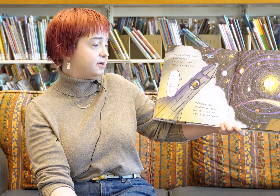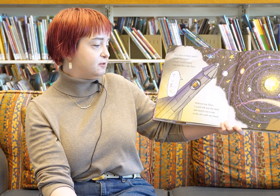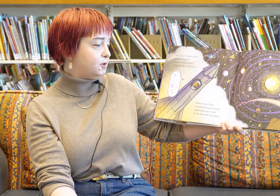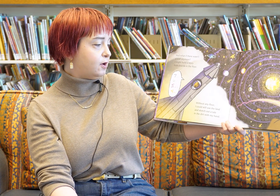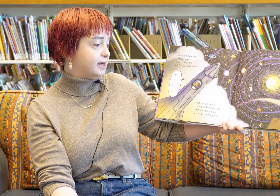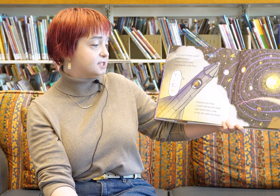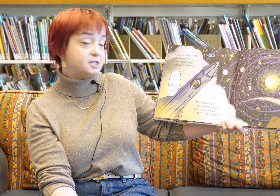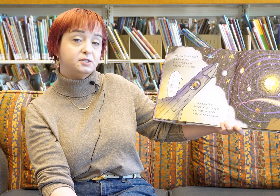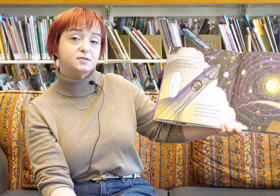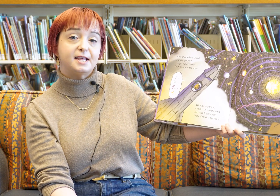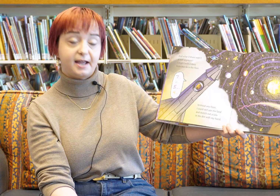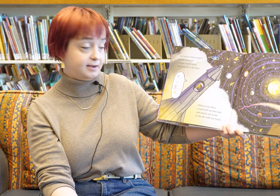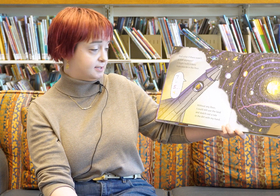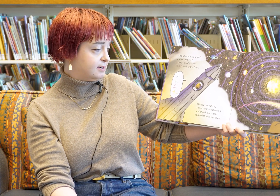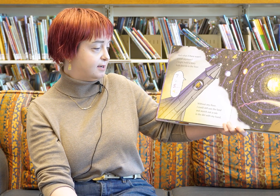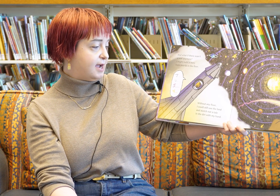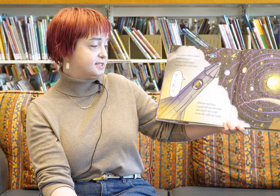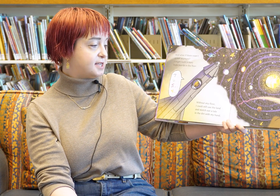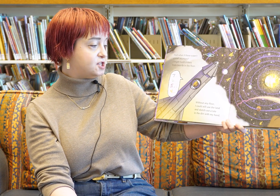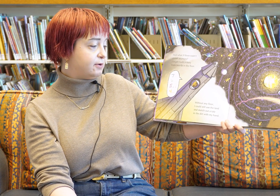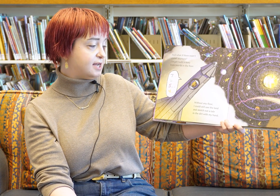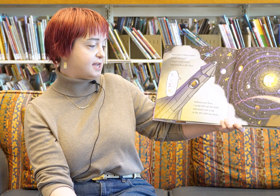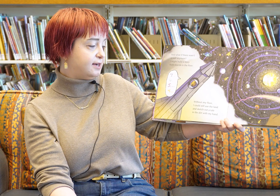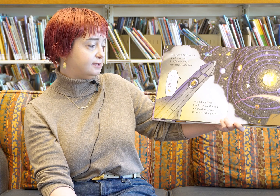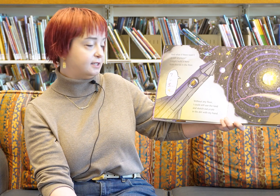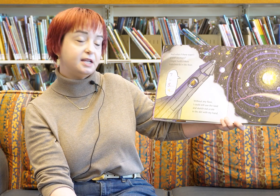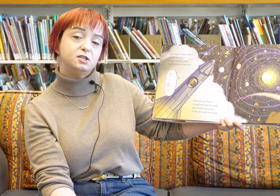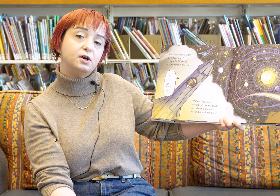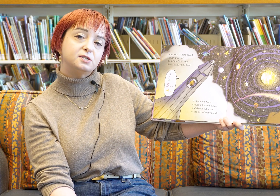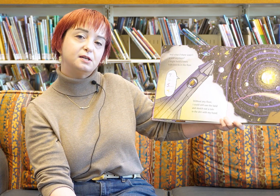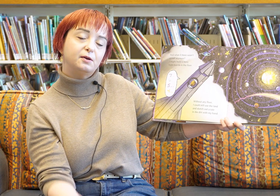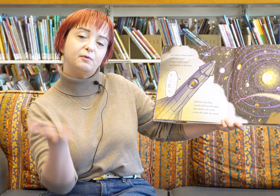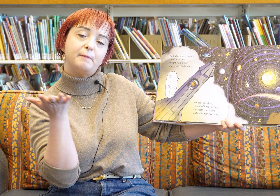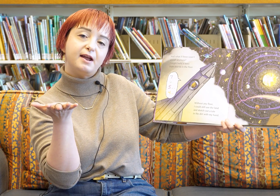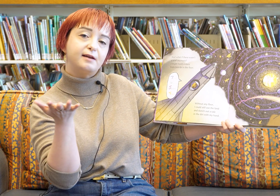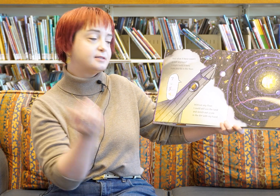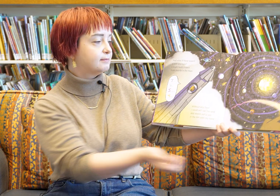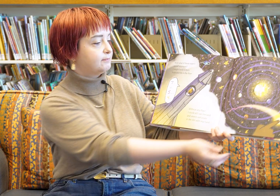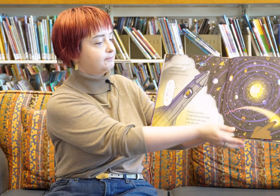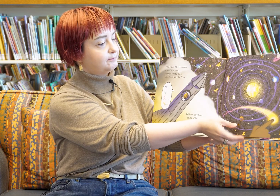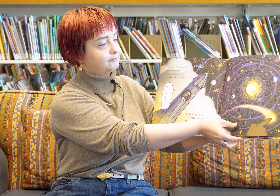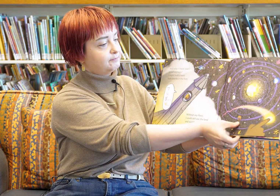any floor, I could still use the land and sketch out a tale in the dirt with my hand.